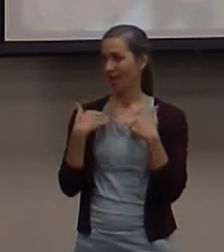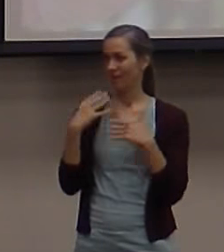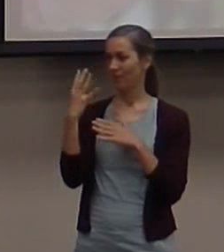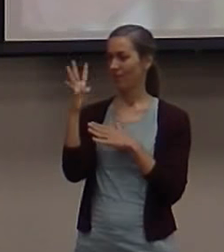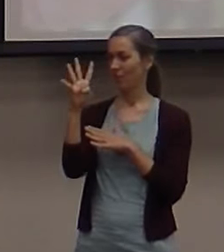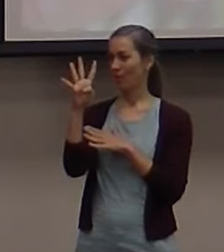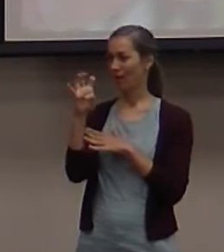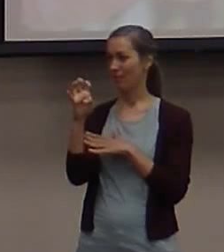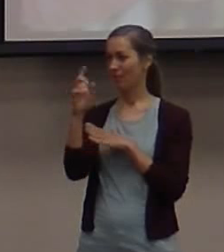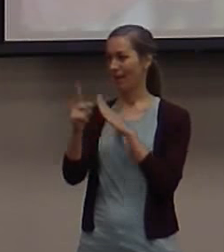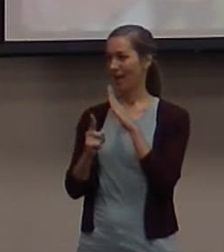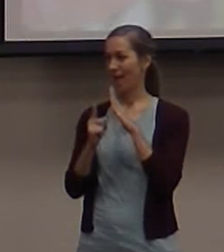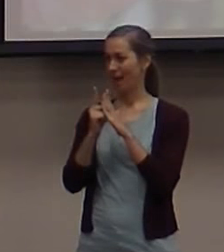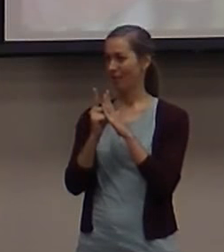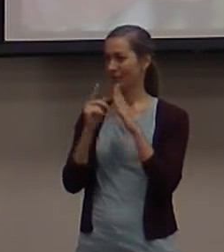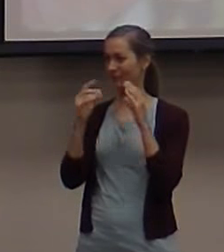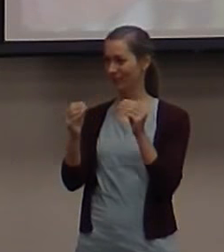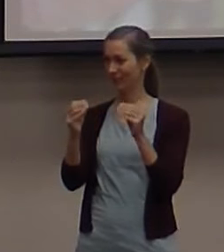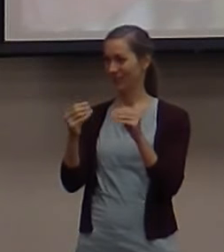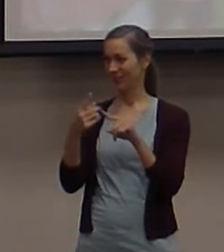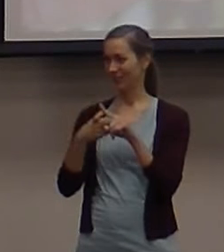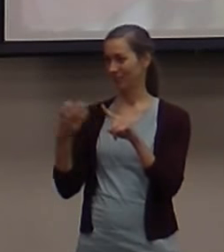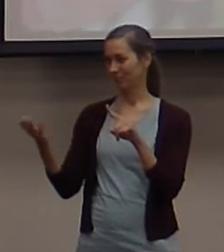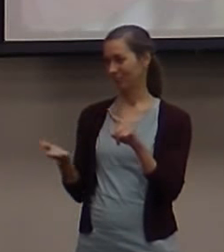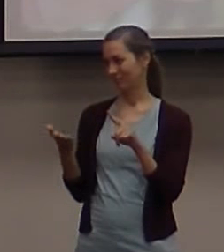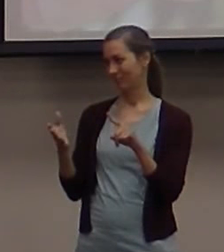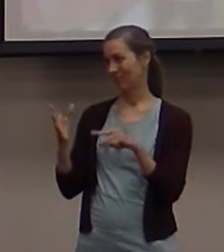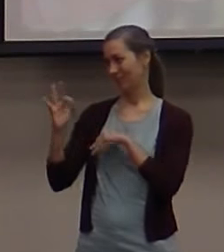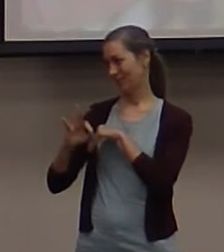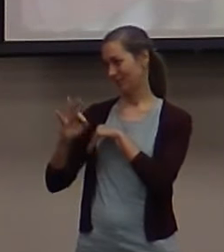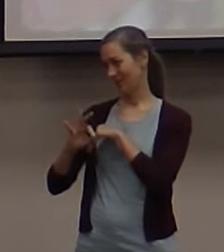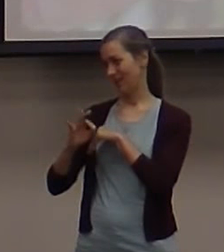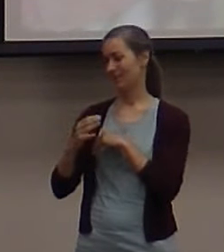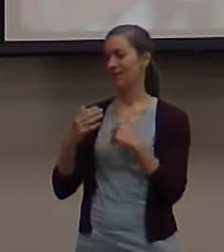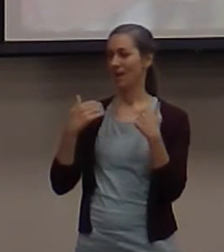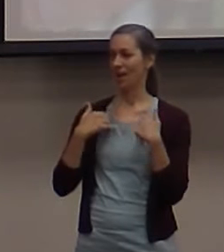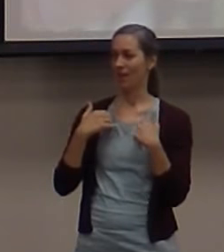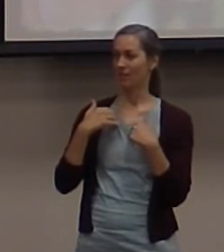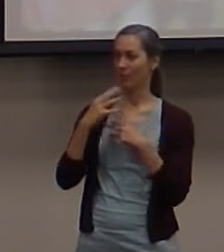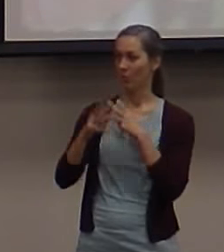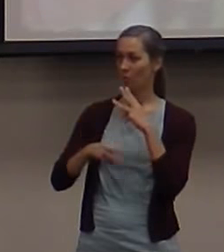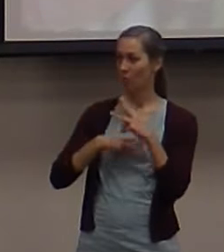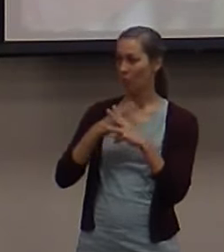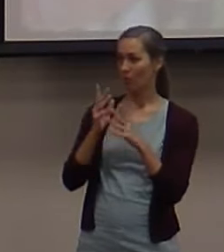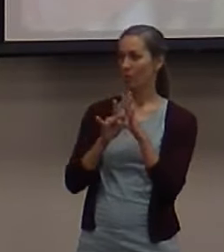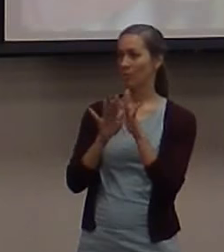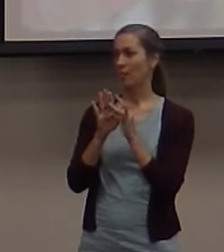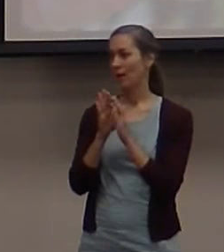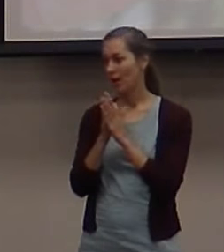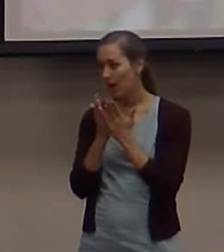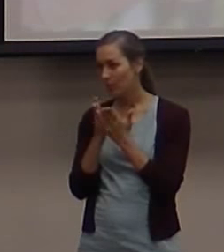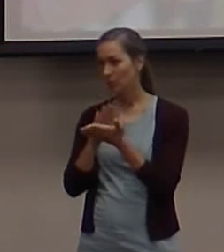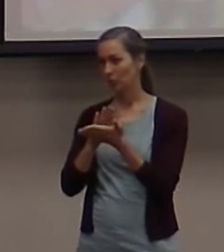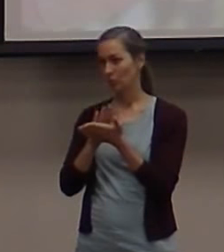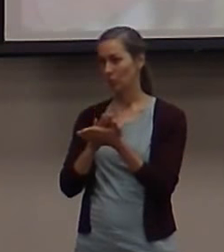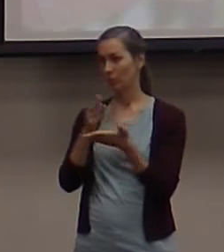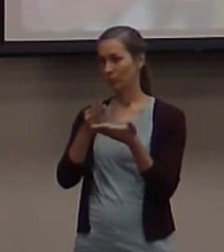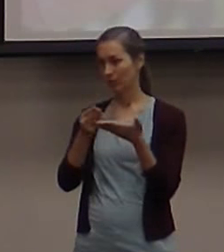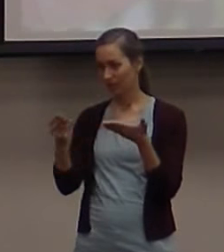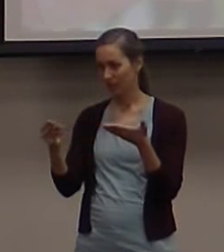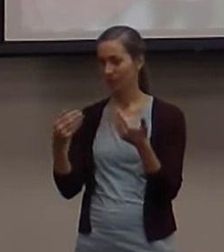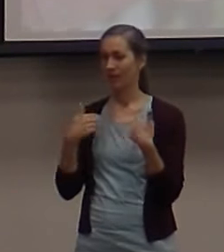teaching from a school called Sunset. It's got World Bible School materials. It has materials from other